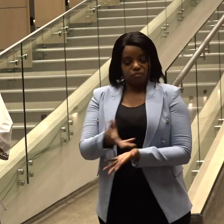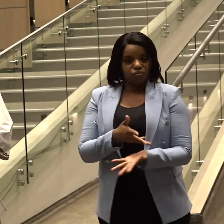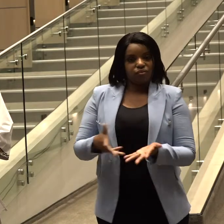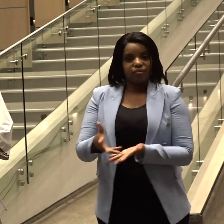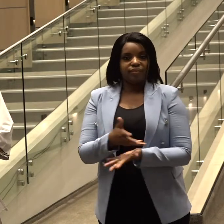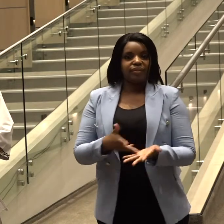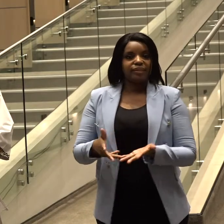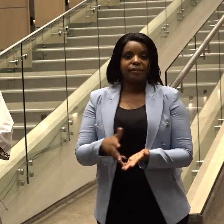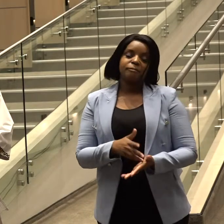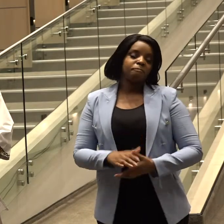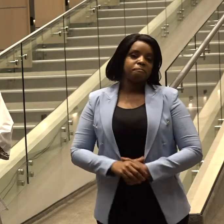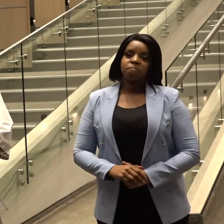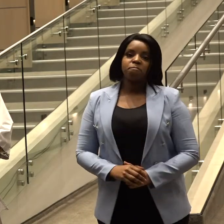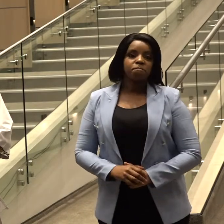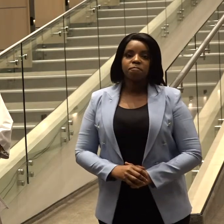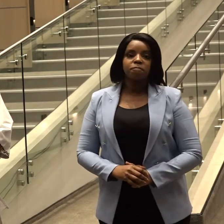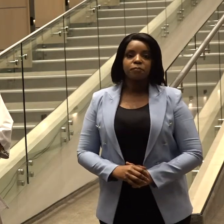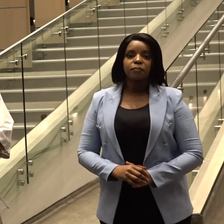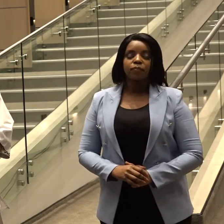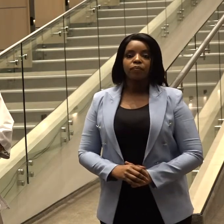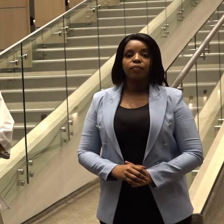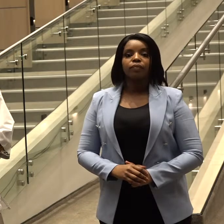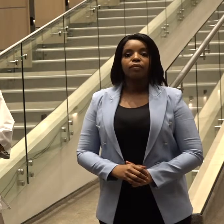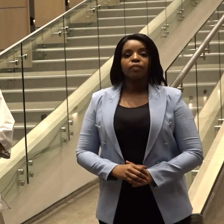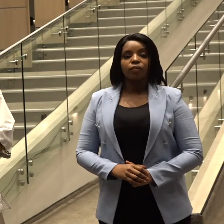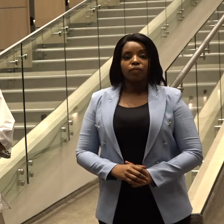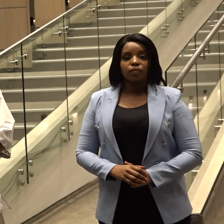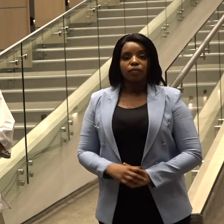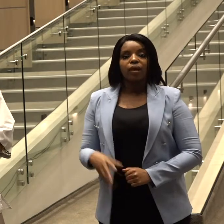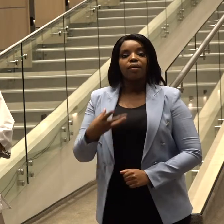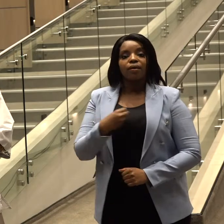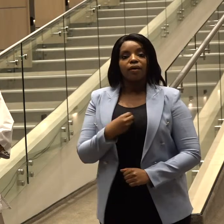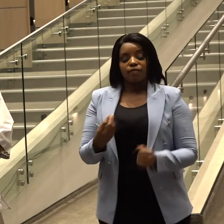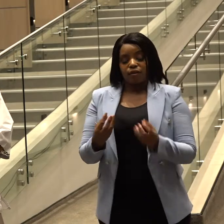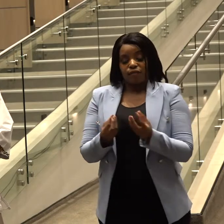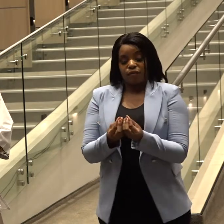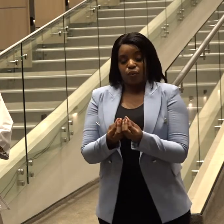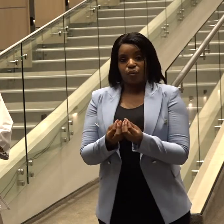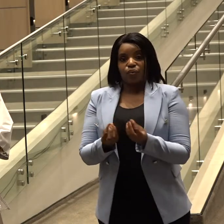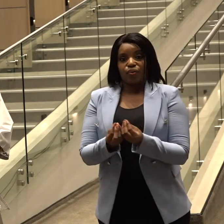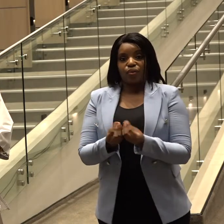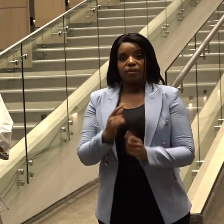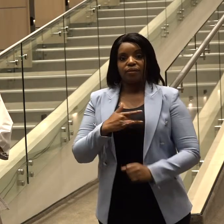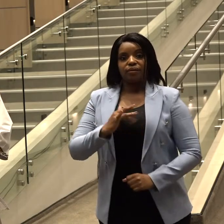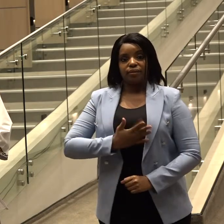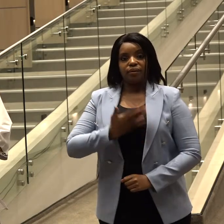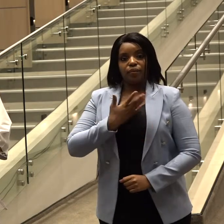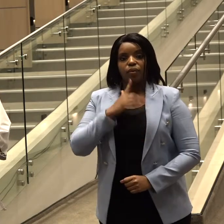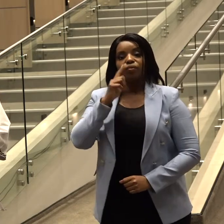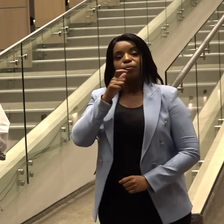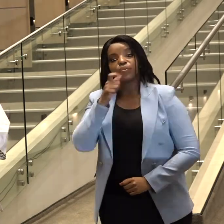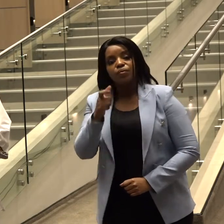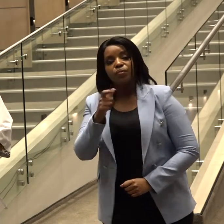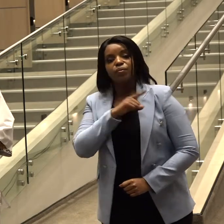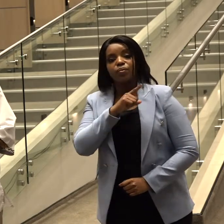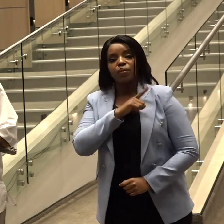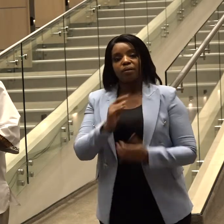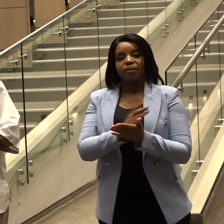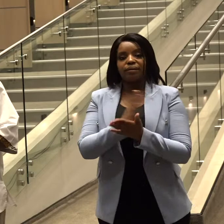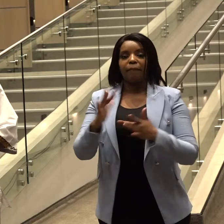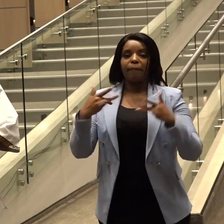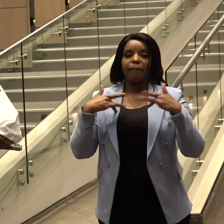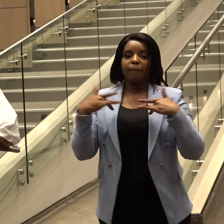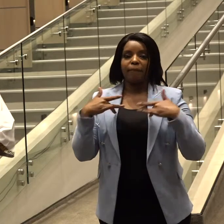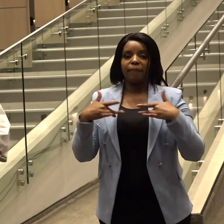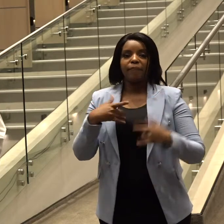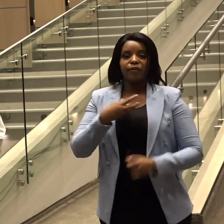I got a few items where I want to raise the concern or input then we'll take it